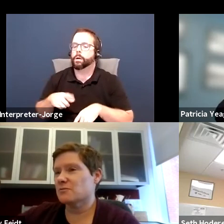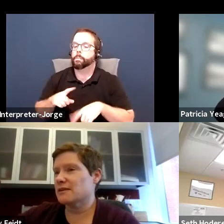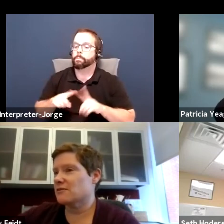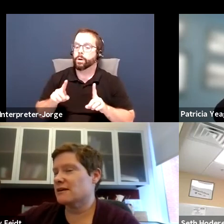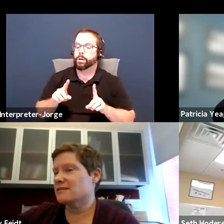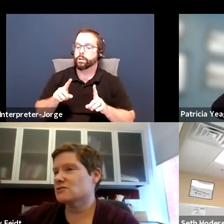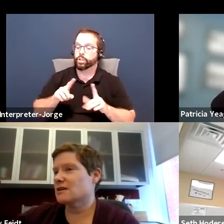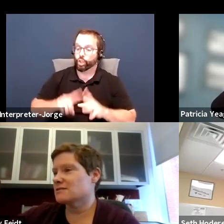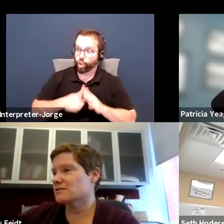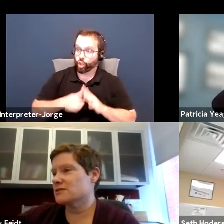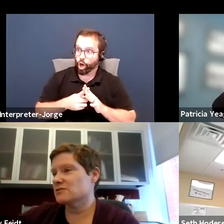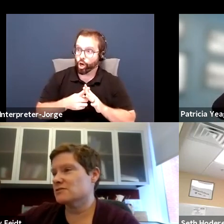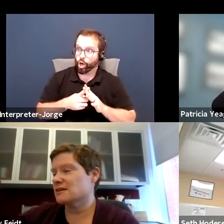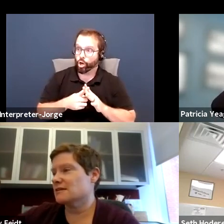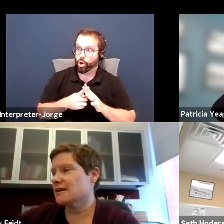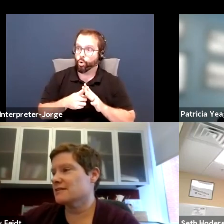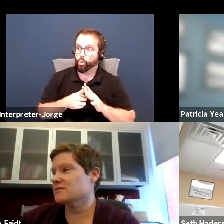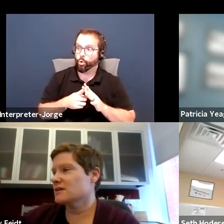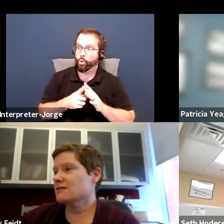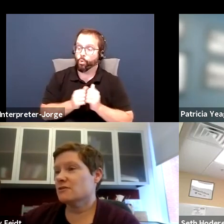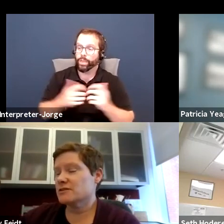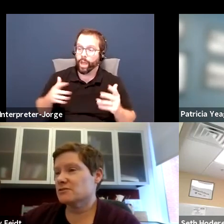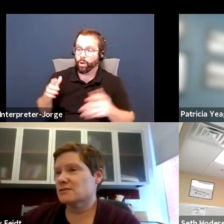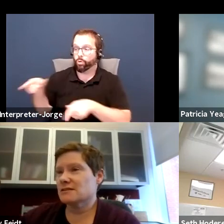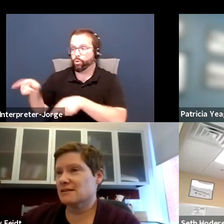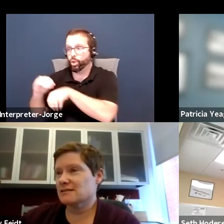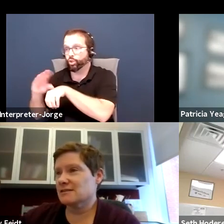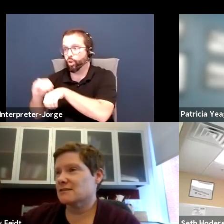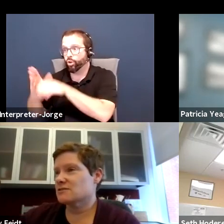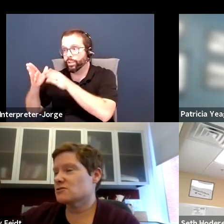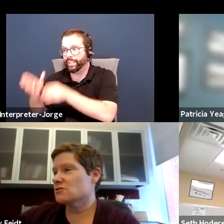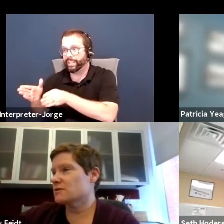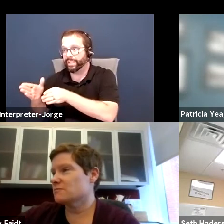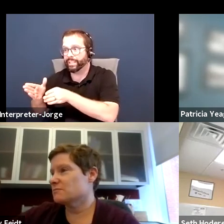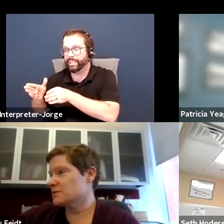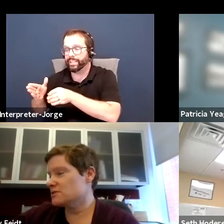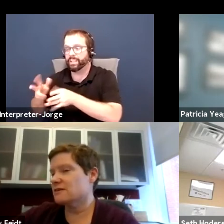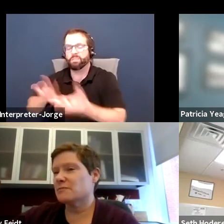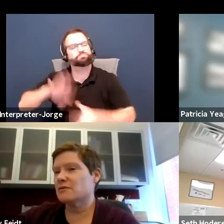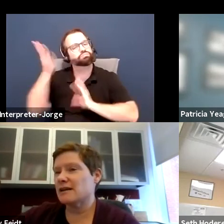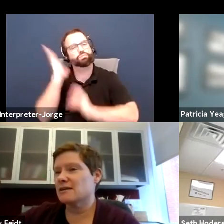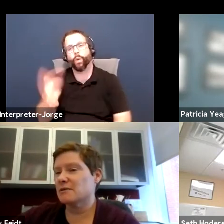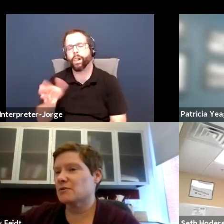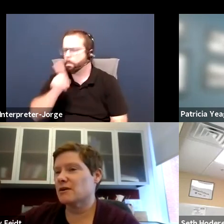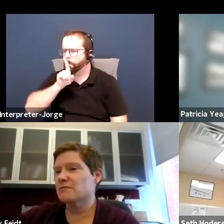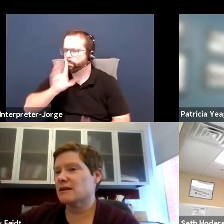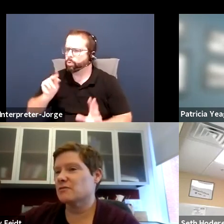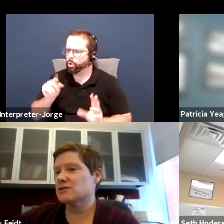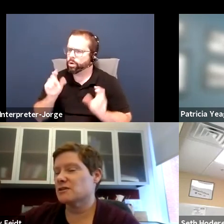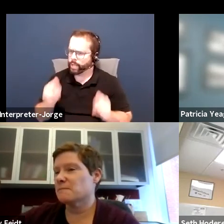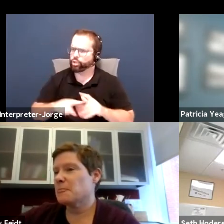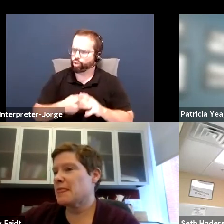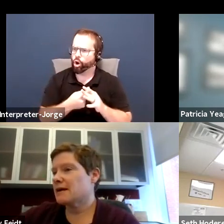totally get started without that. There's lots of good resources online. There's good resources that I think Seth and Joe and Patricia have provided about